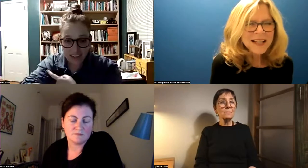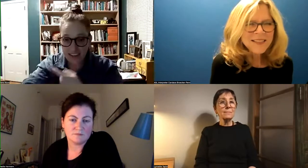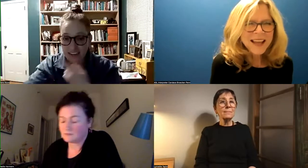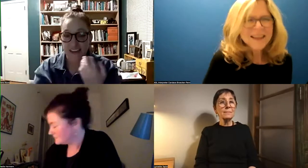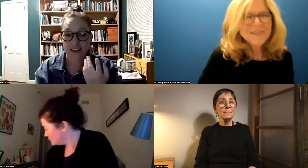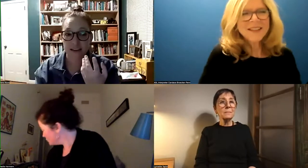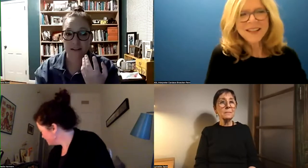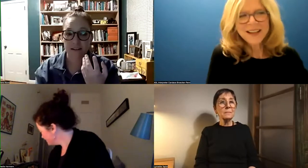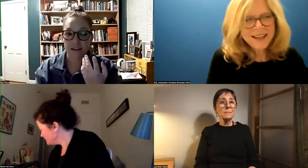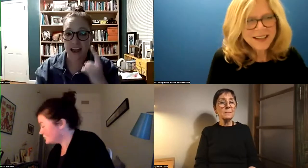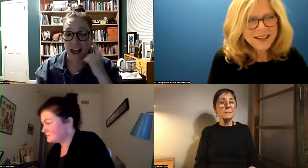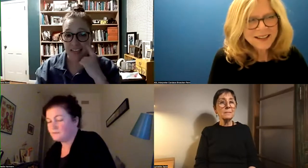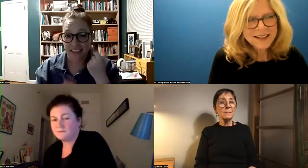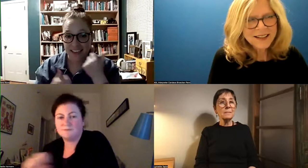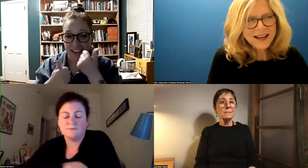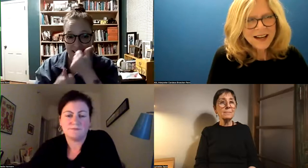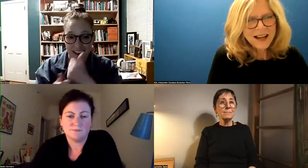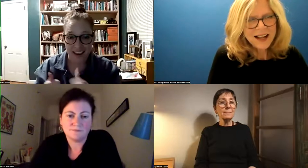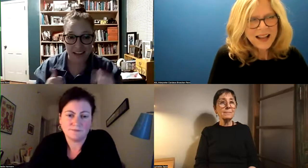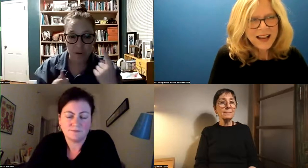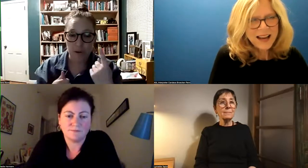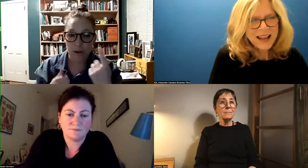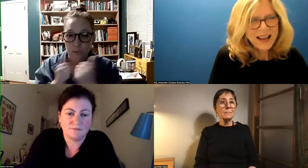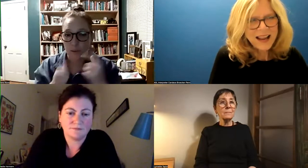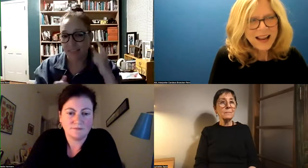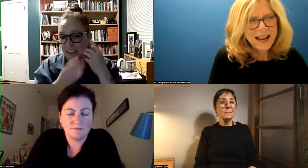I mean, at the end of the day,